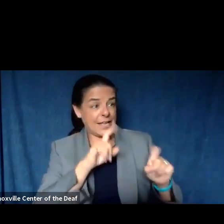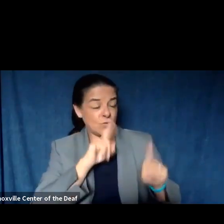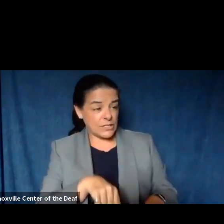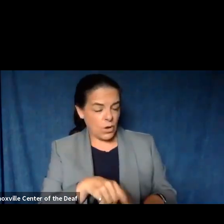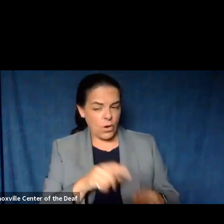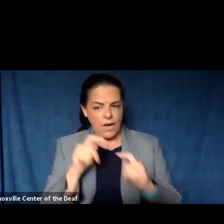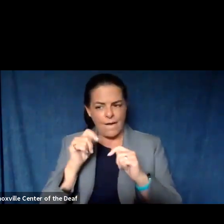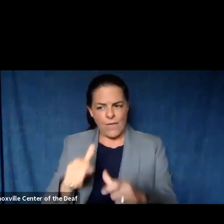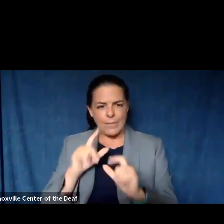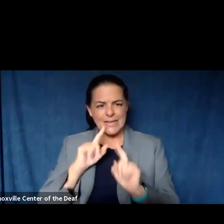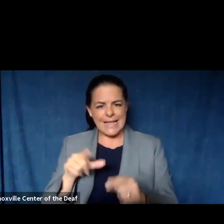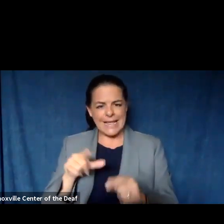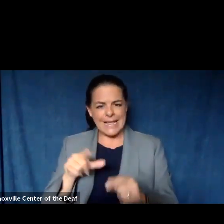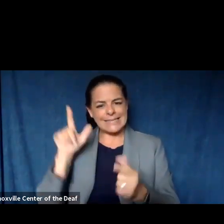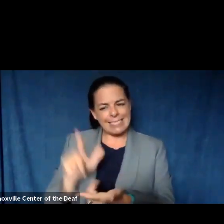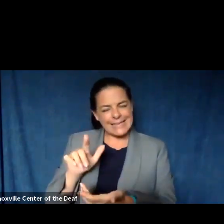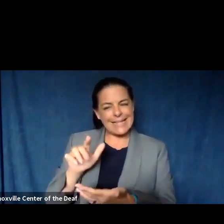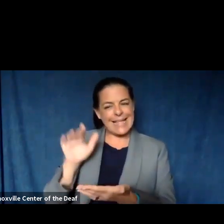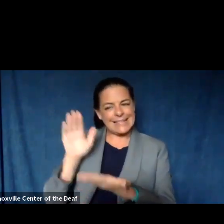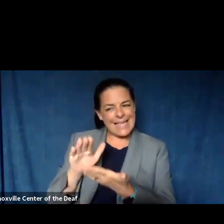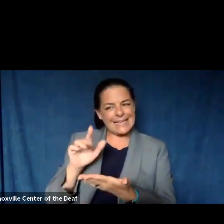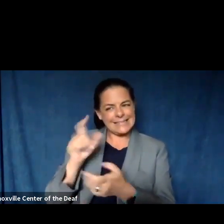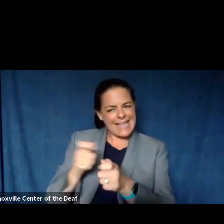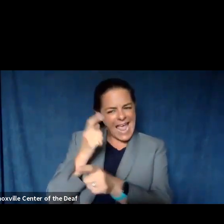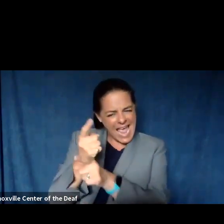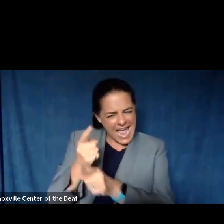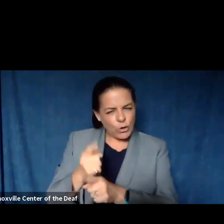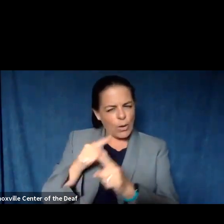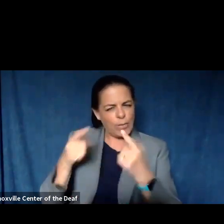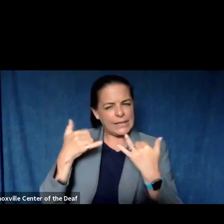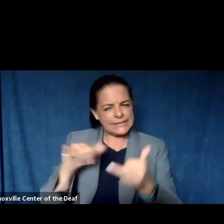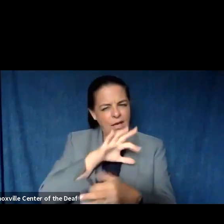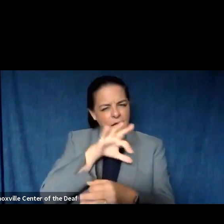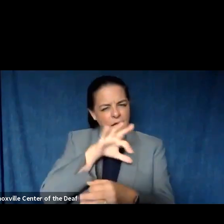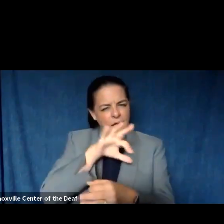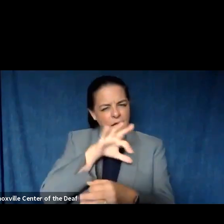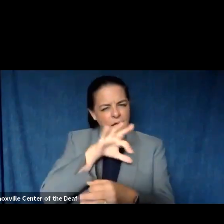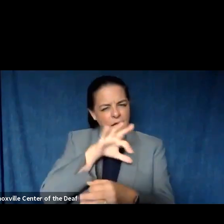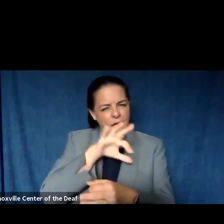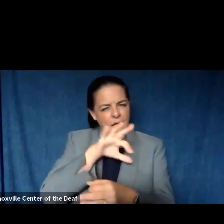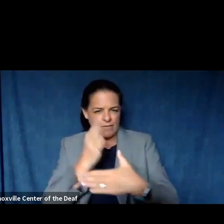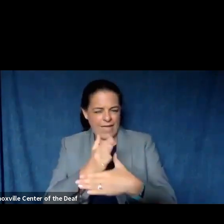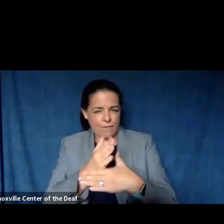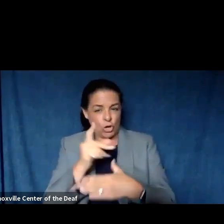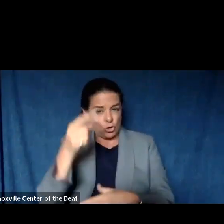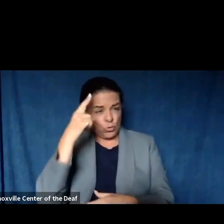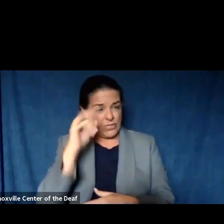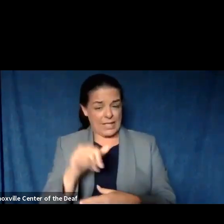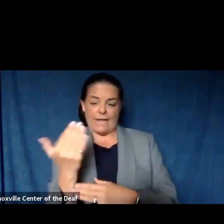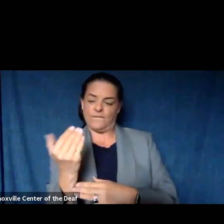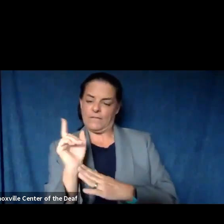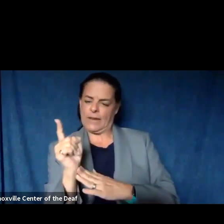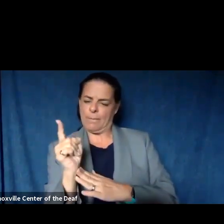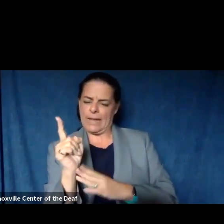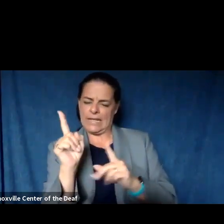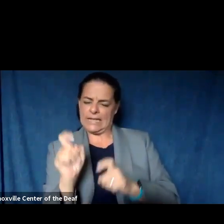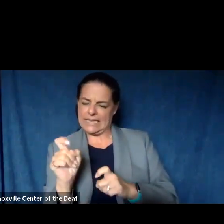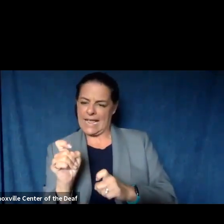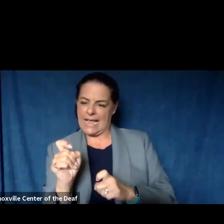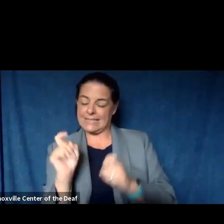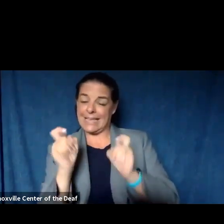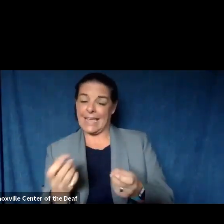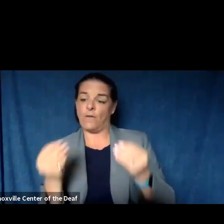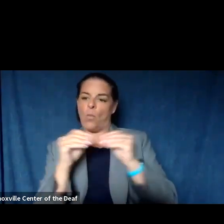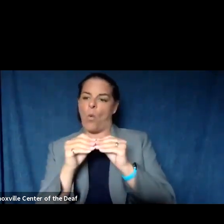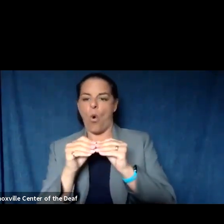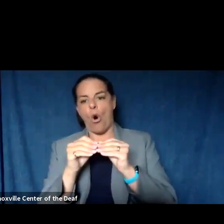are less accurate, but still counted as a part of the average. Mm-hmm. Do you think 15-minute tests, which yield higher numbers of false negatives, skew